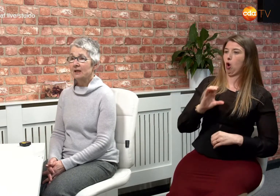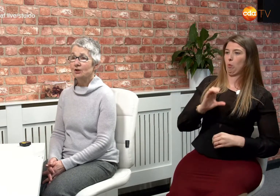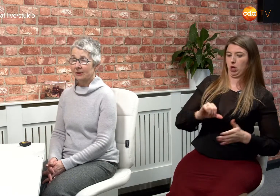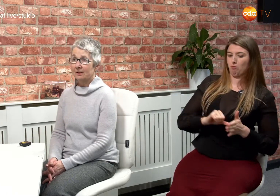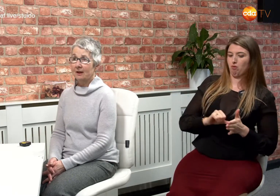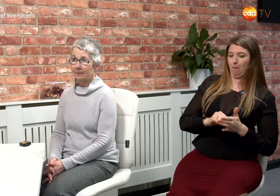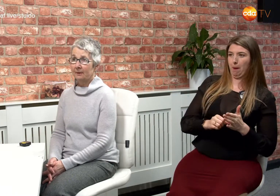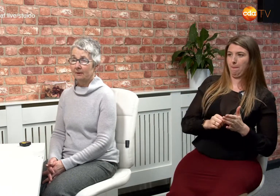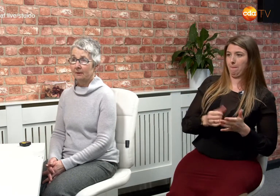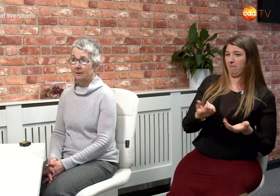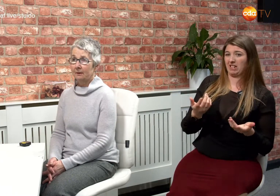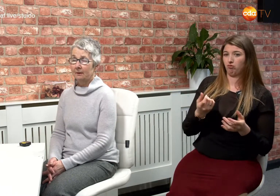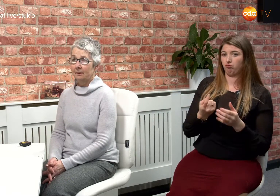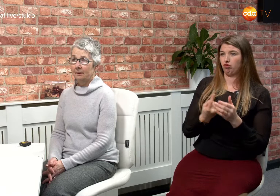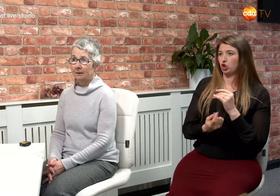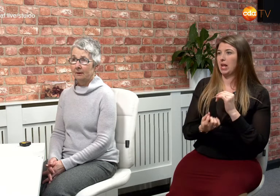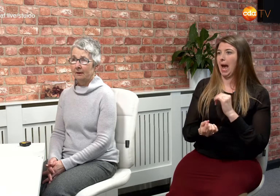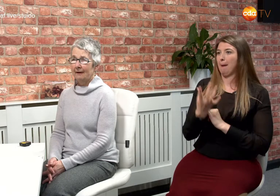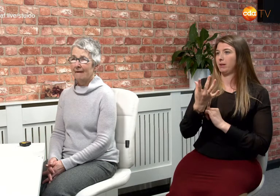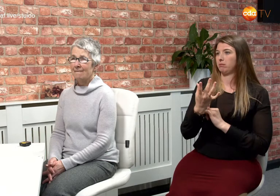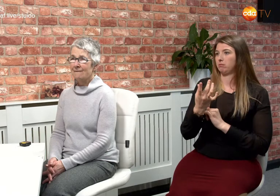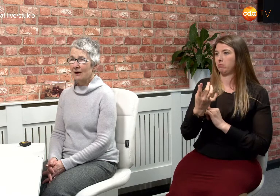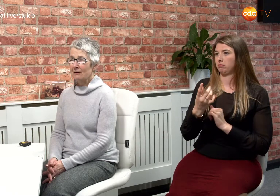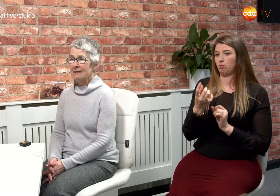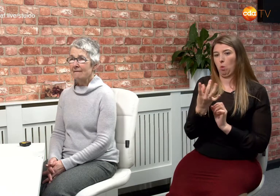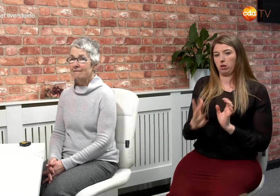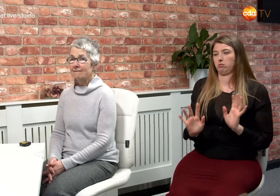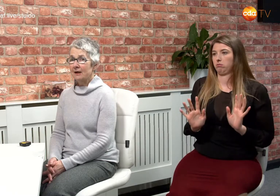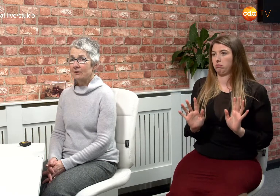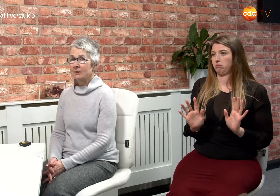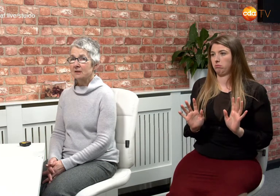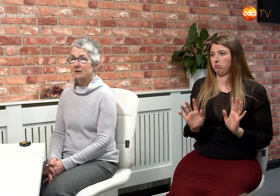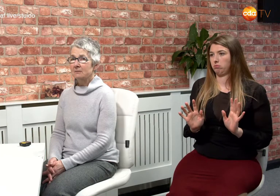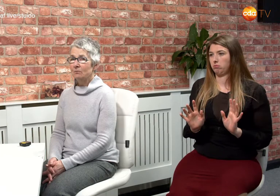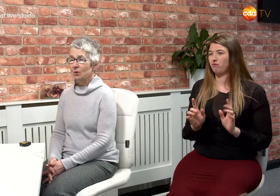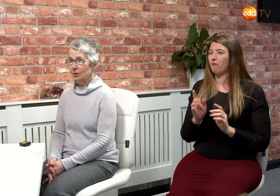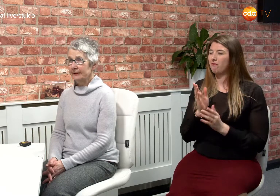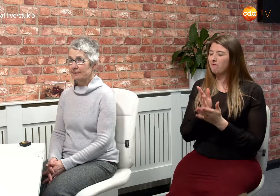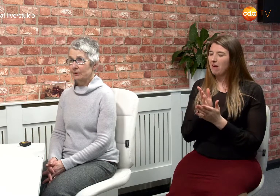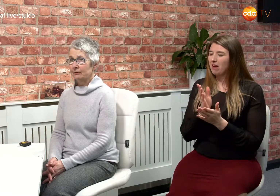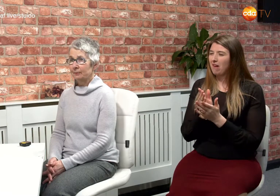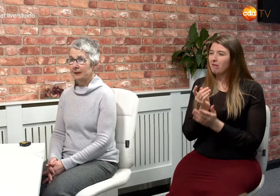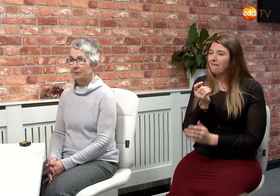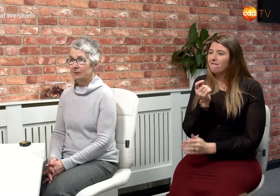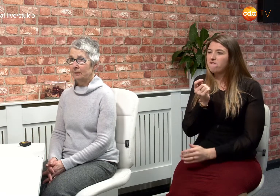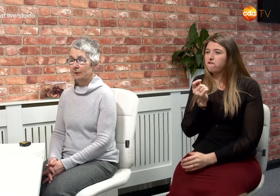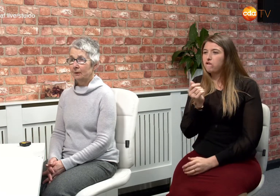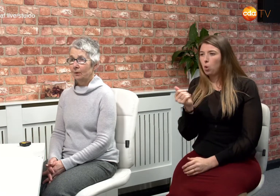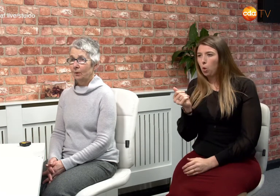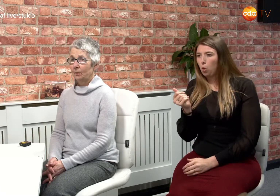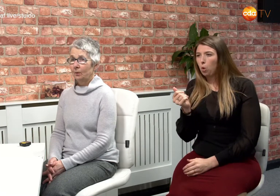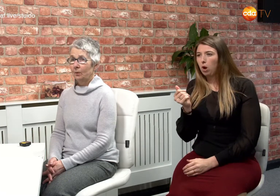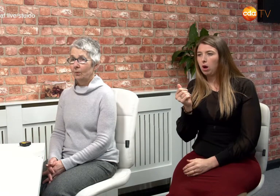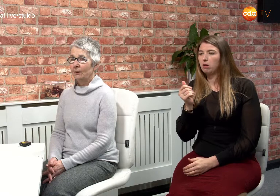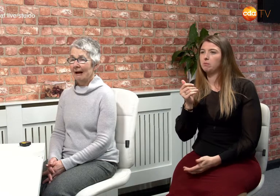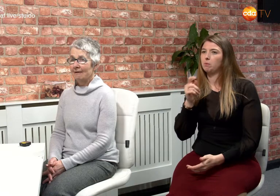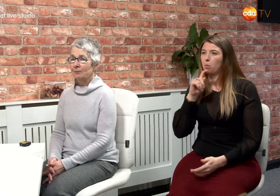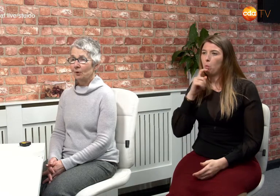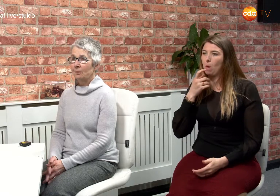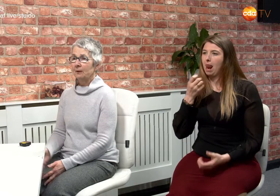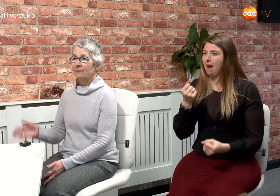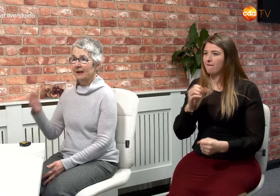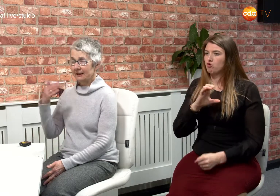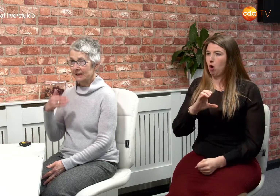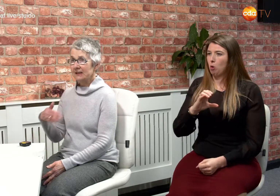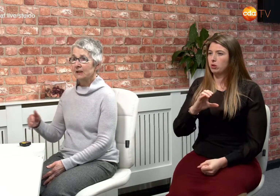random. They just happen. A very, very small number of people will